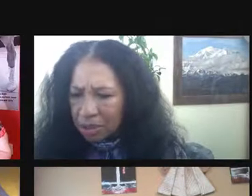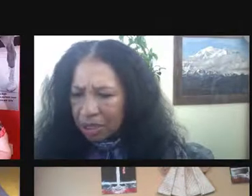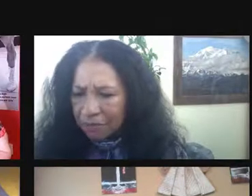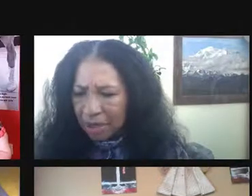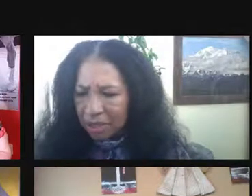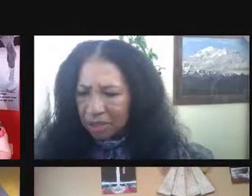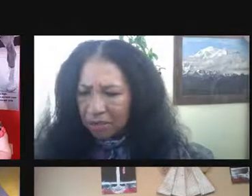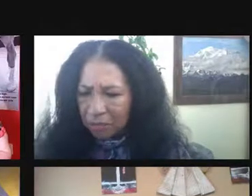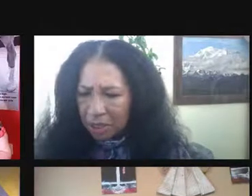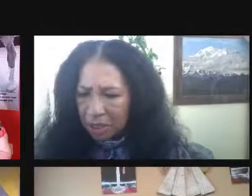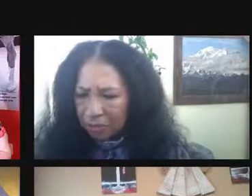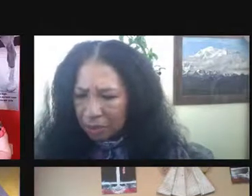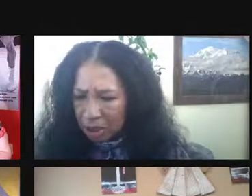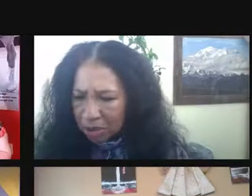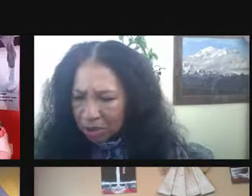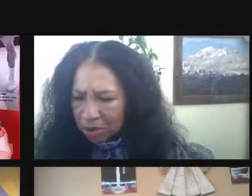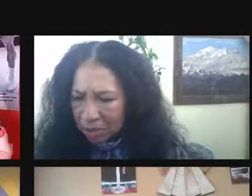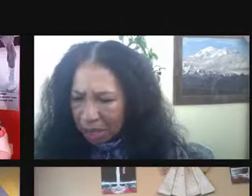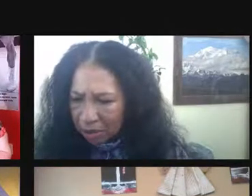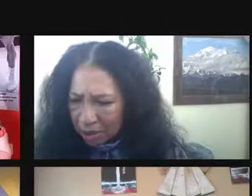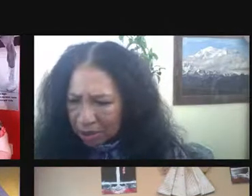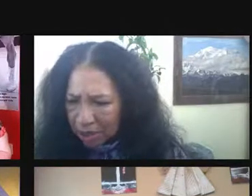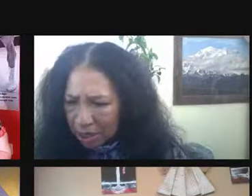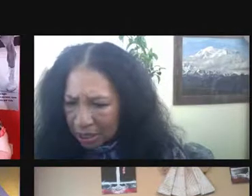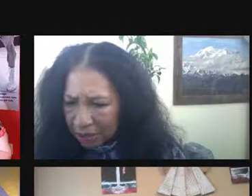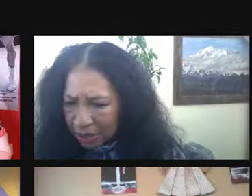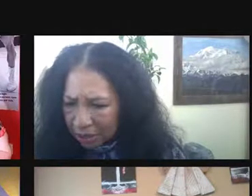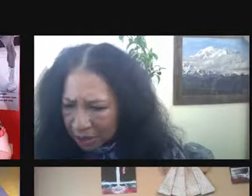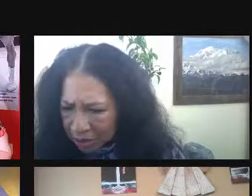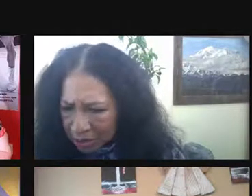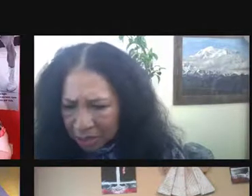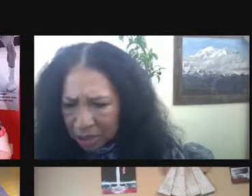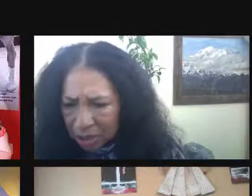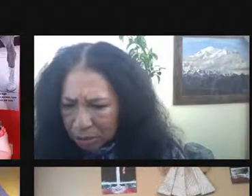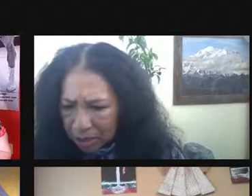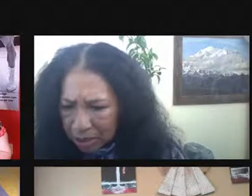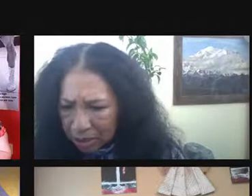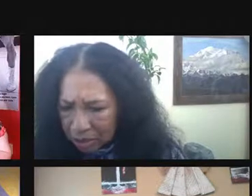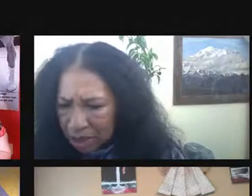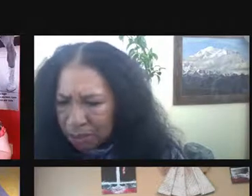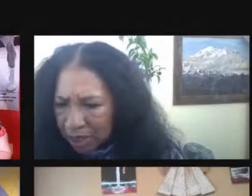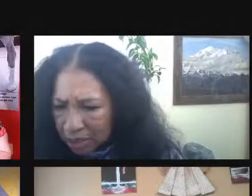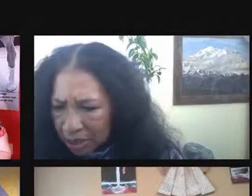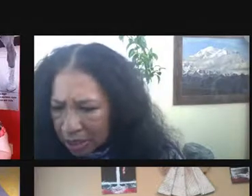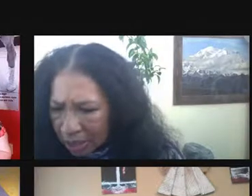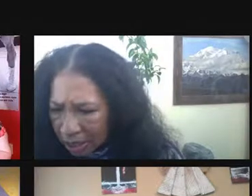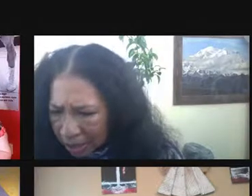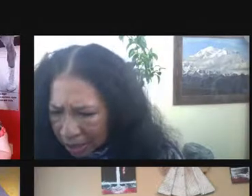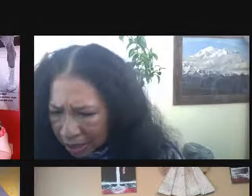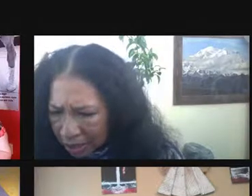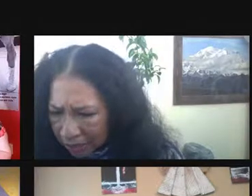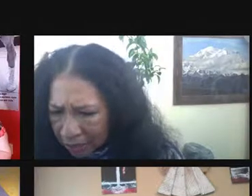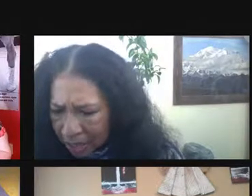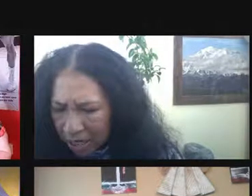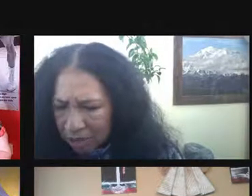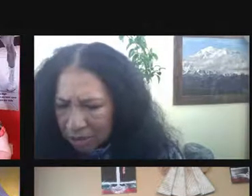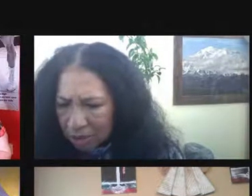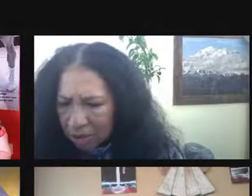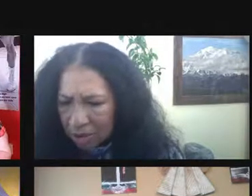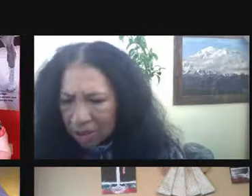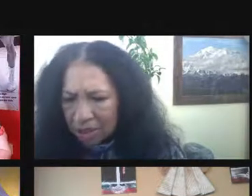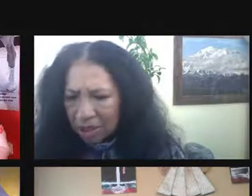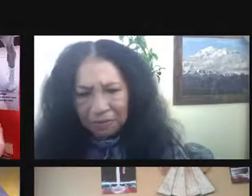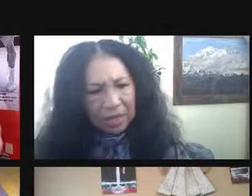togetherness? Personally, I found myself reading from all sorts of backgrounds. I find the feelings being expressed, highlighting even